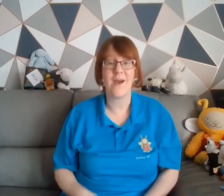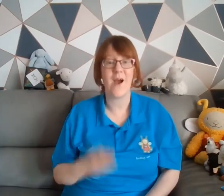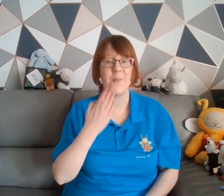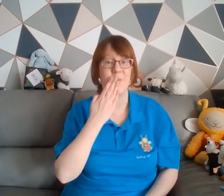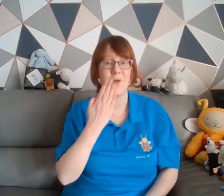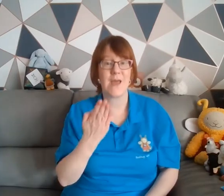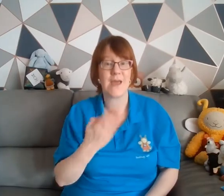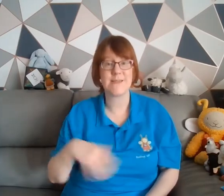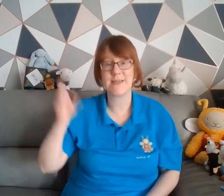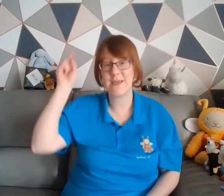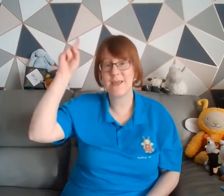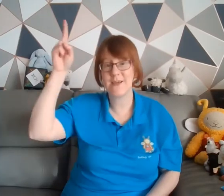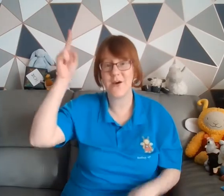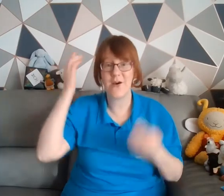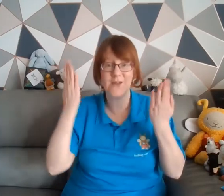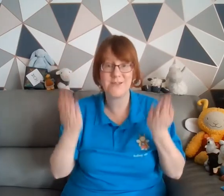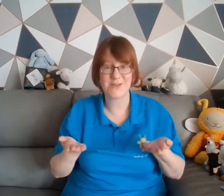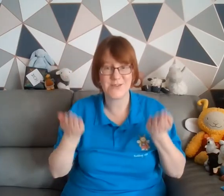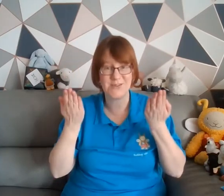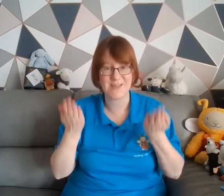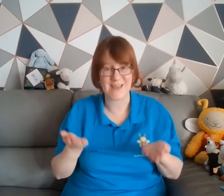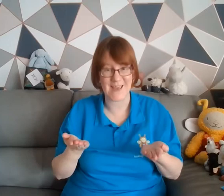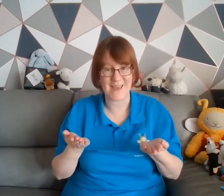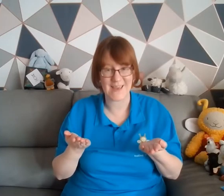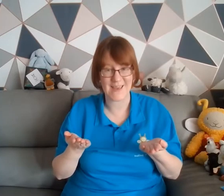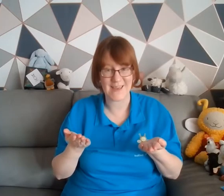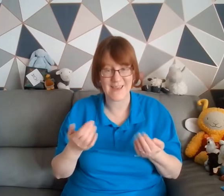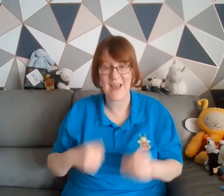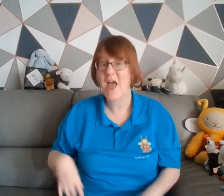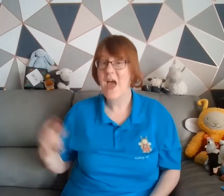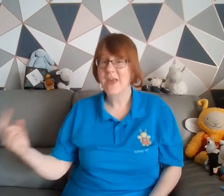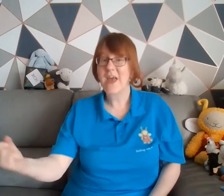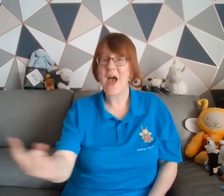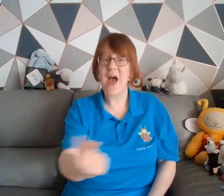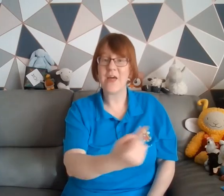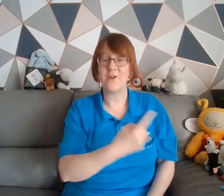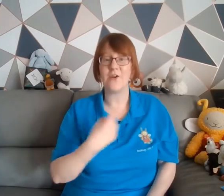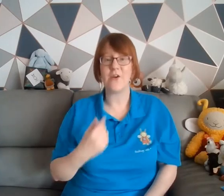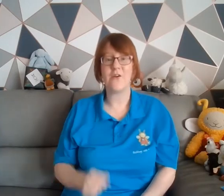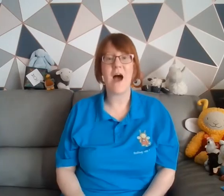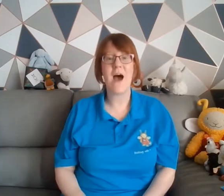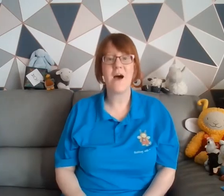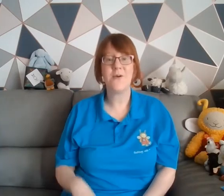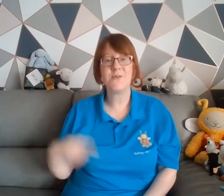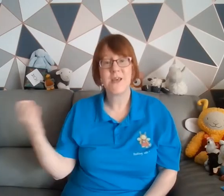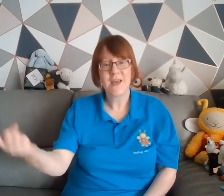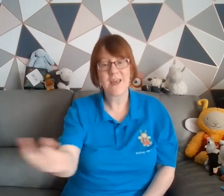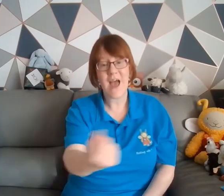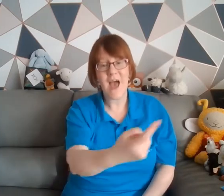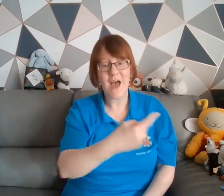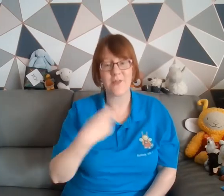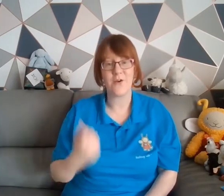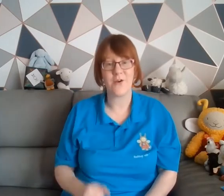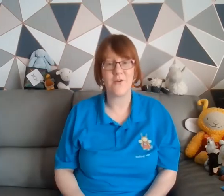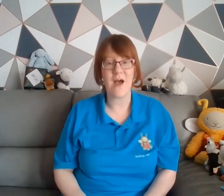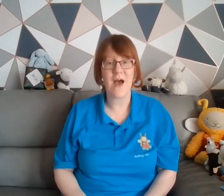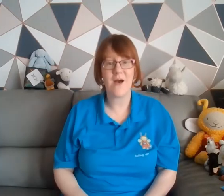are praising God today. Gather round, gather